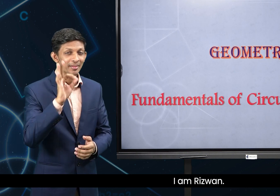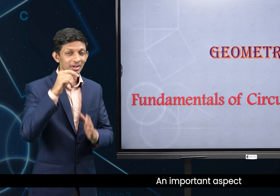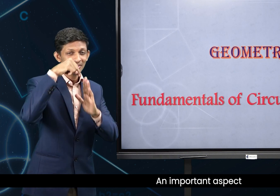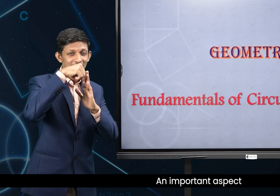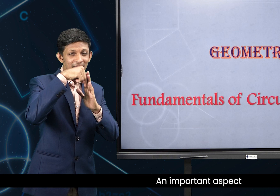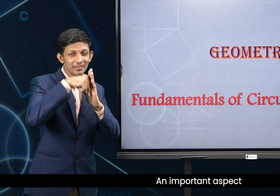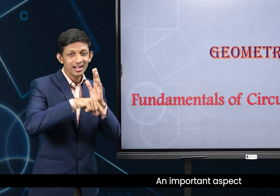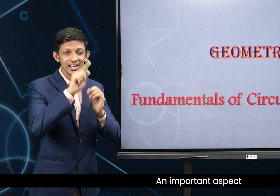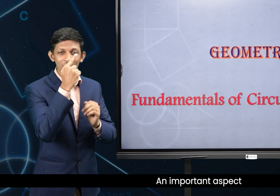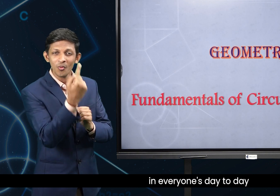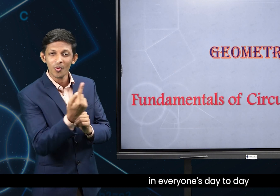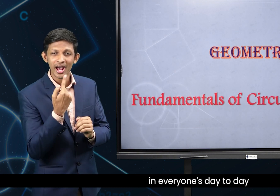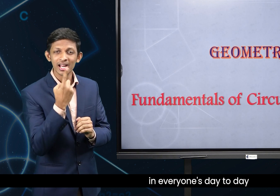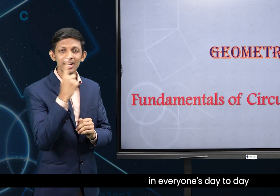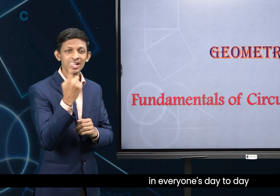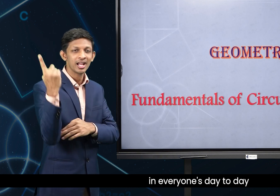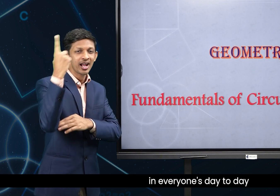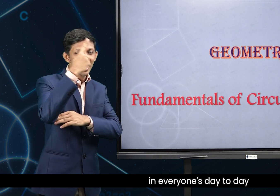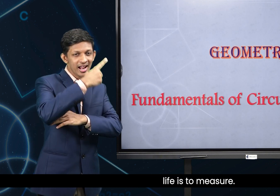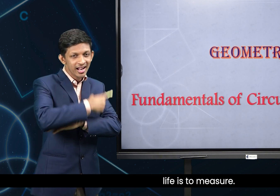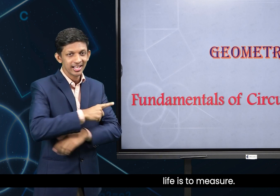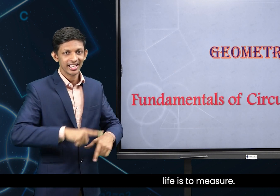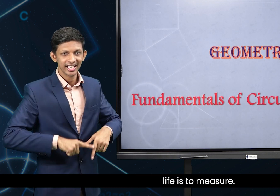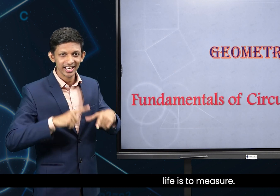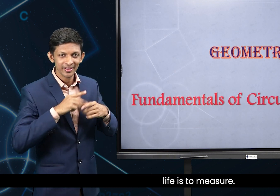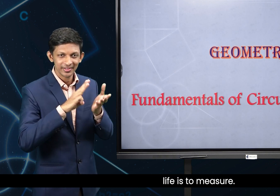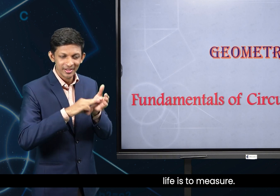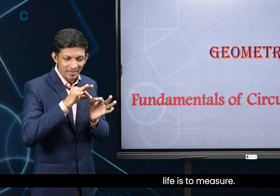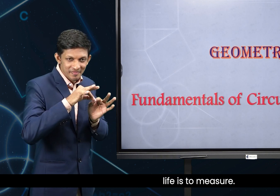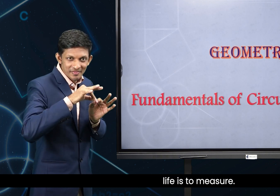An important aspect in everyone's day-to-day life is to measure.